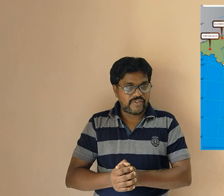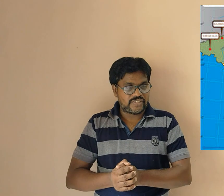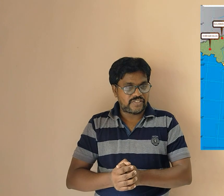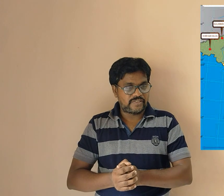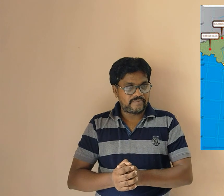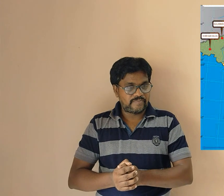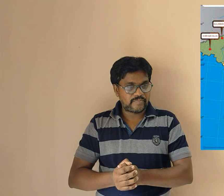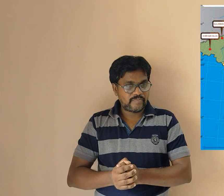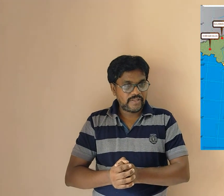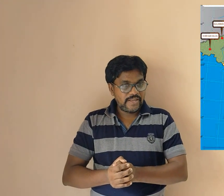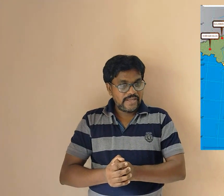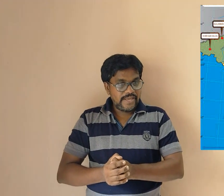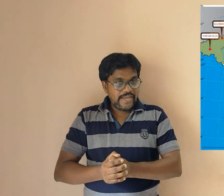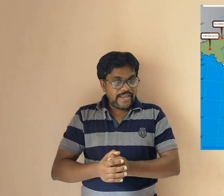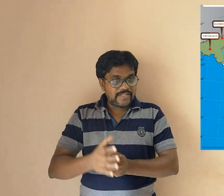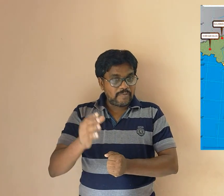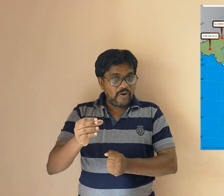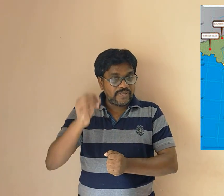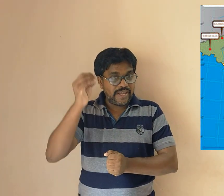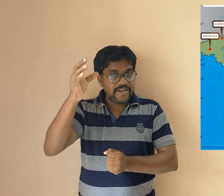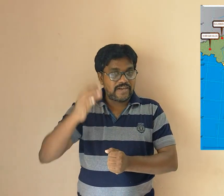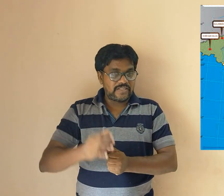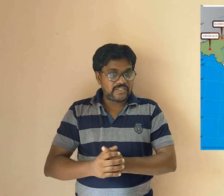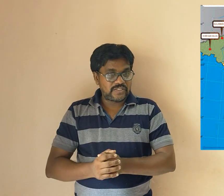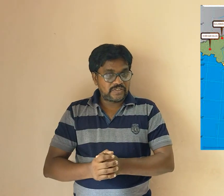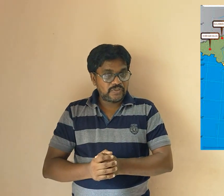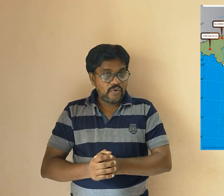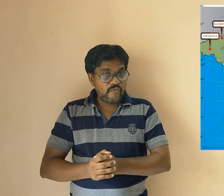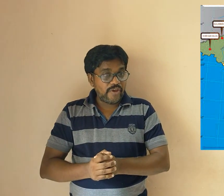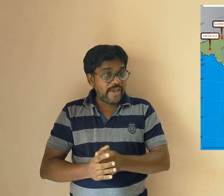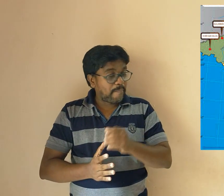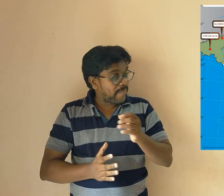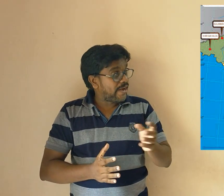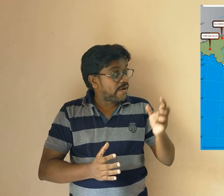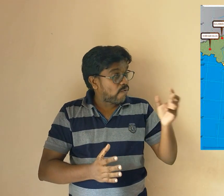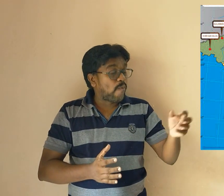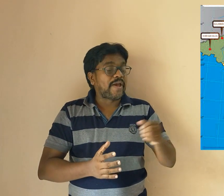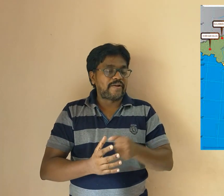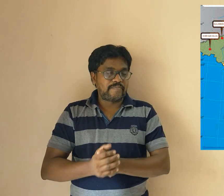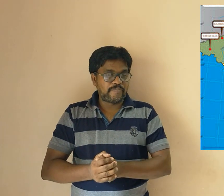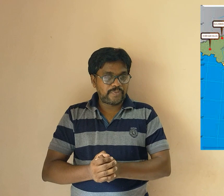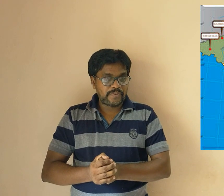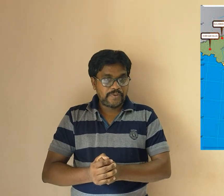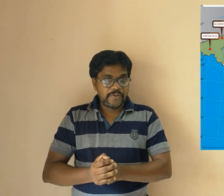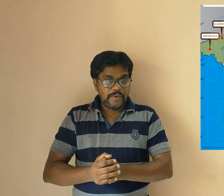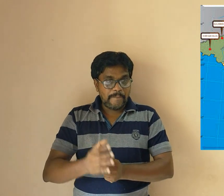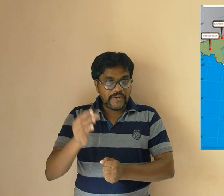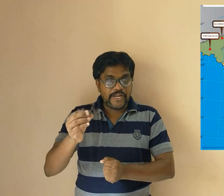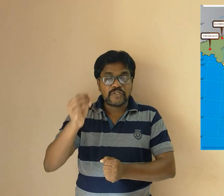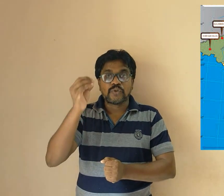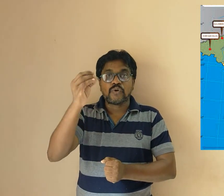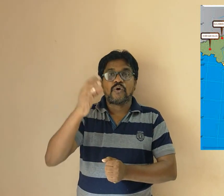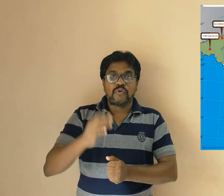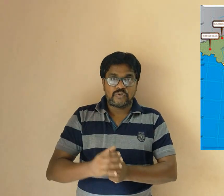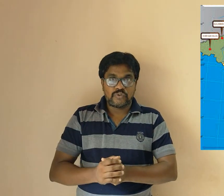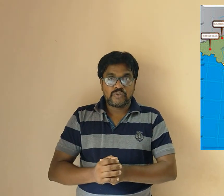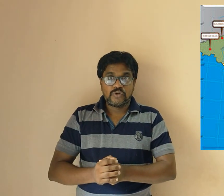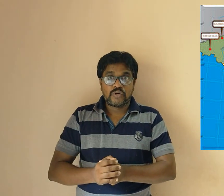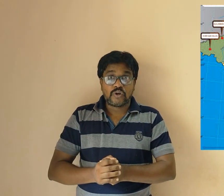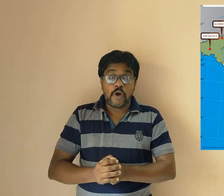northwest. In some of the areas where men and women began to grow crops